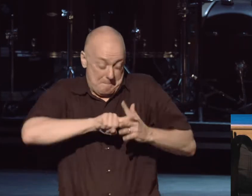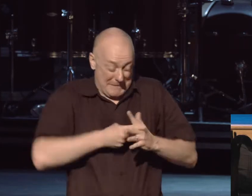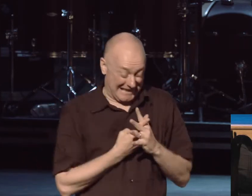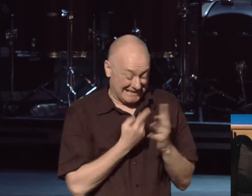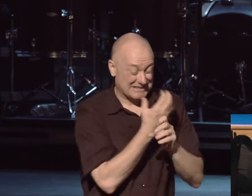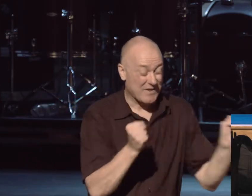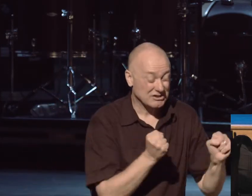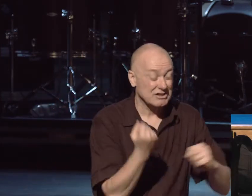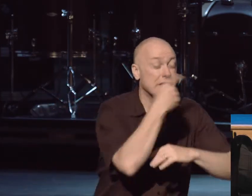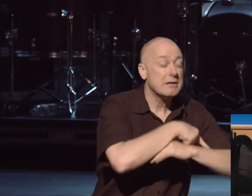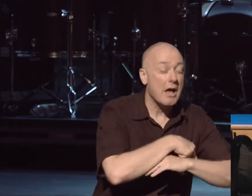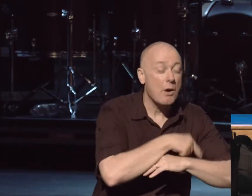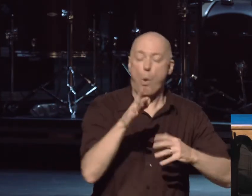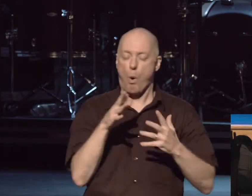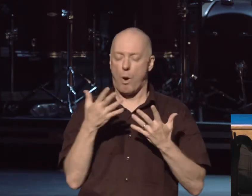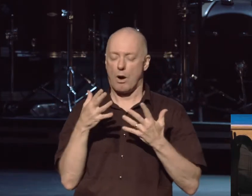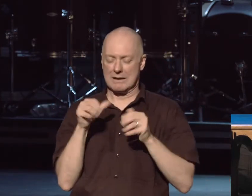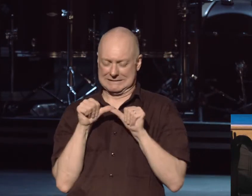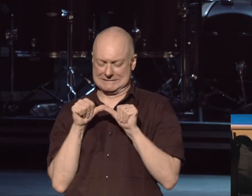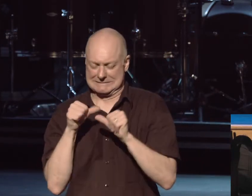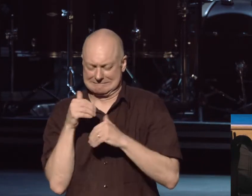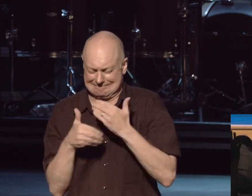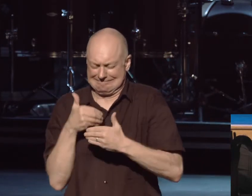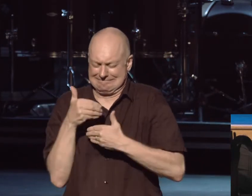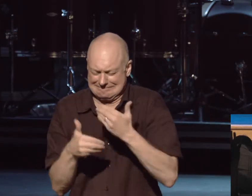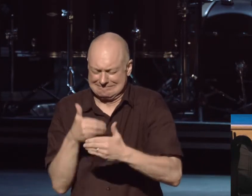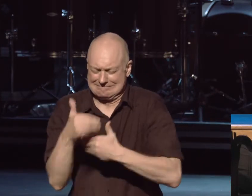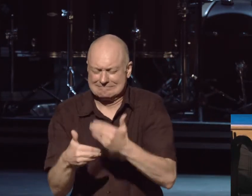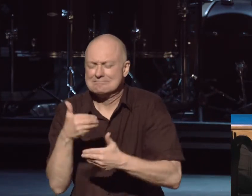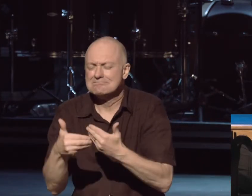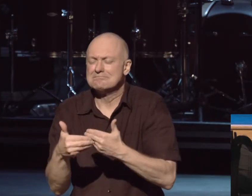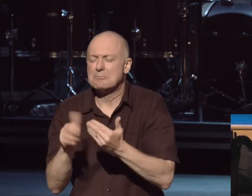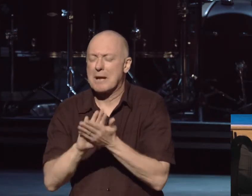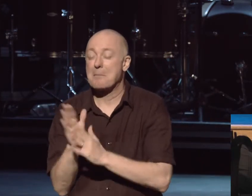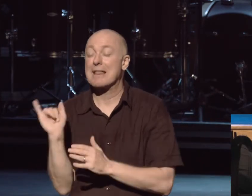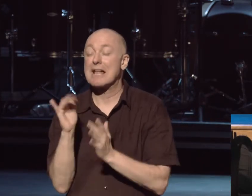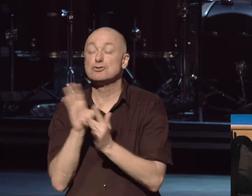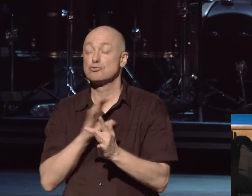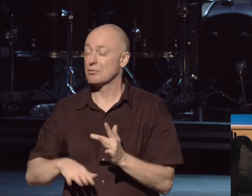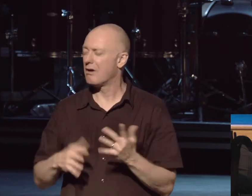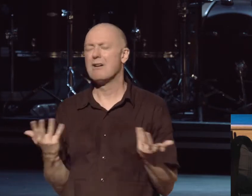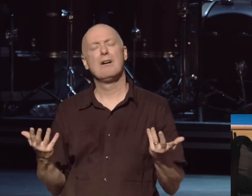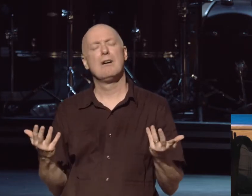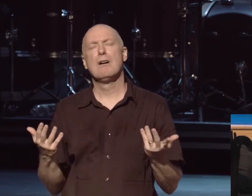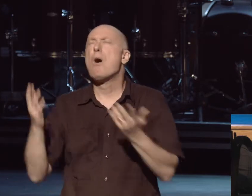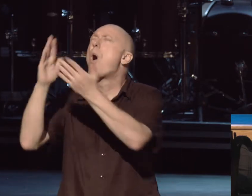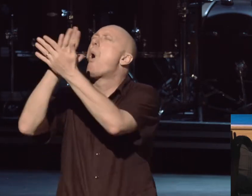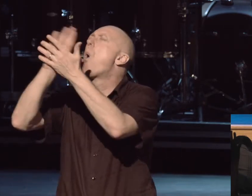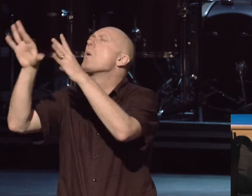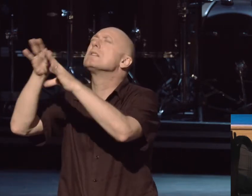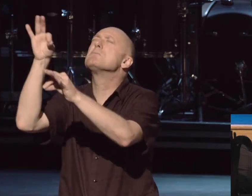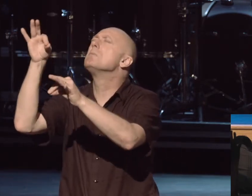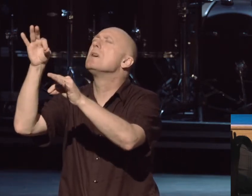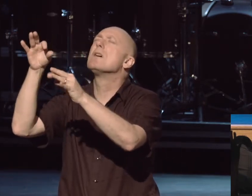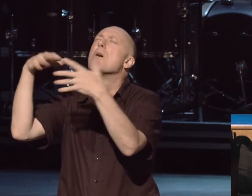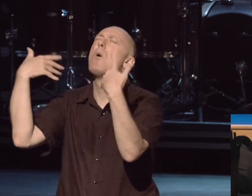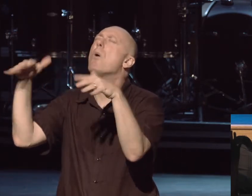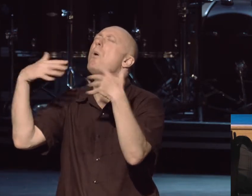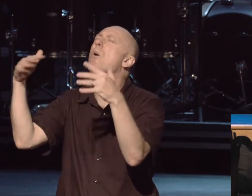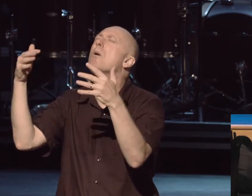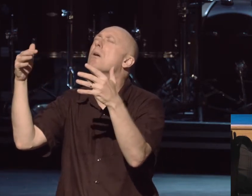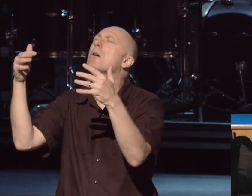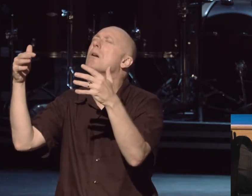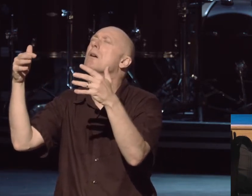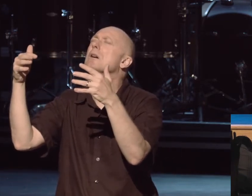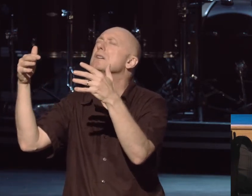beginning of salvation itself, Lord, the continued process of sanctification, of growing more in Jesus Christ. Oh, Holy Spirit of God, by your grace and mercy